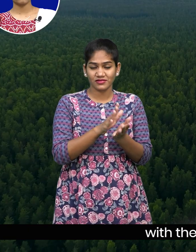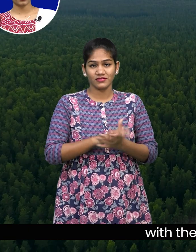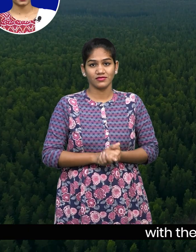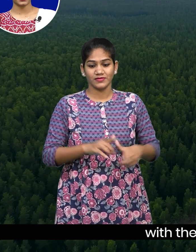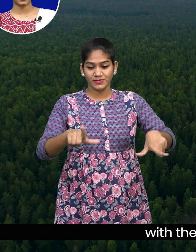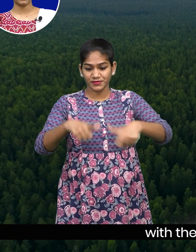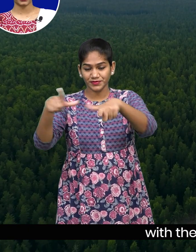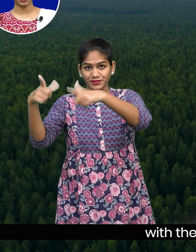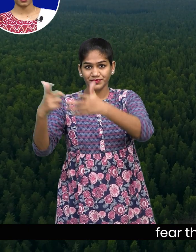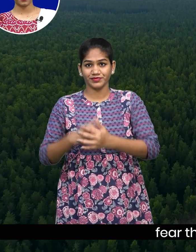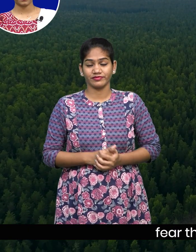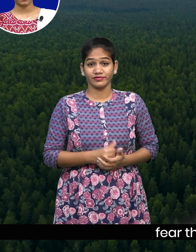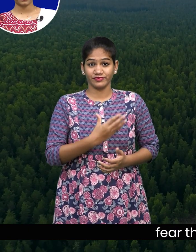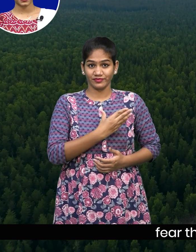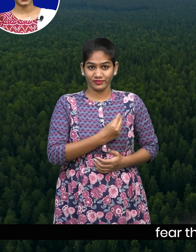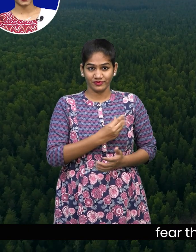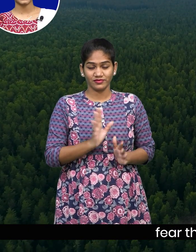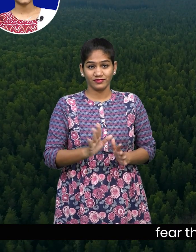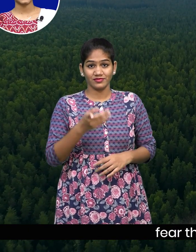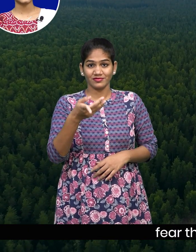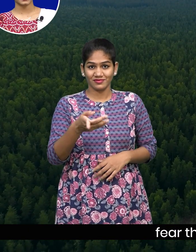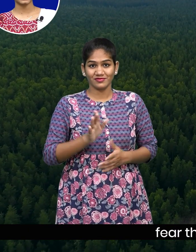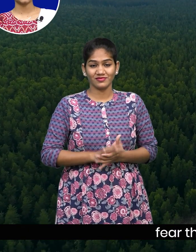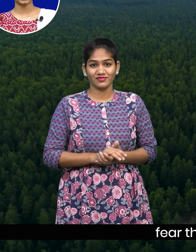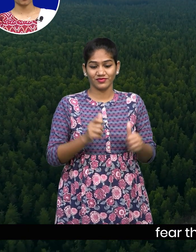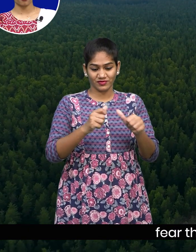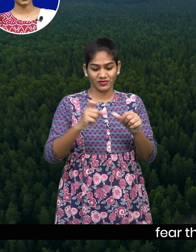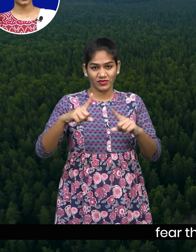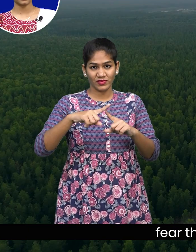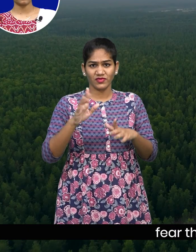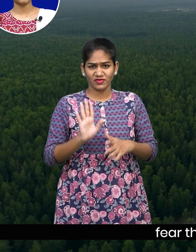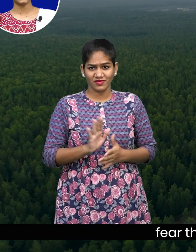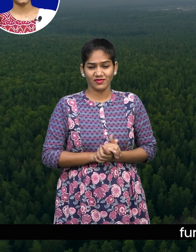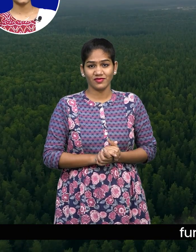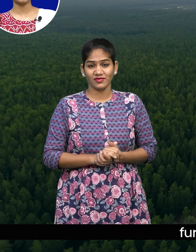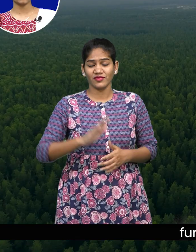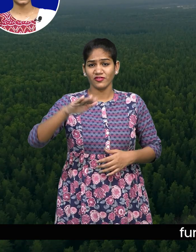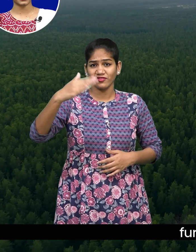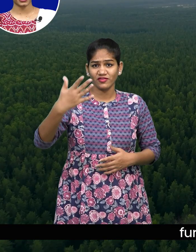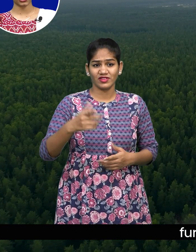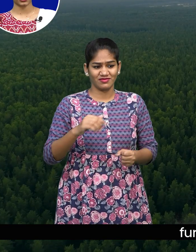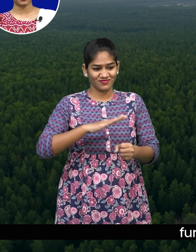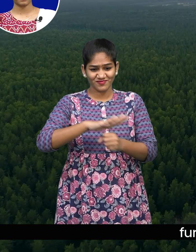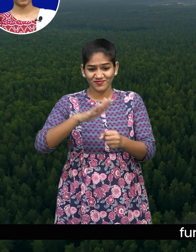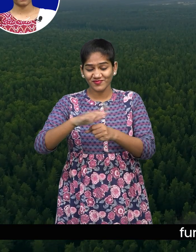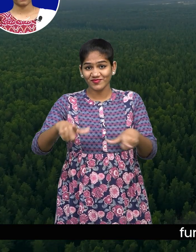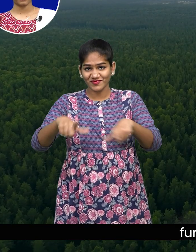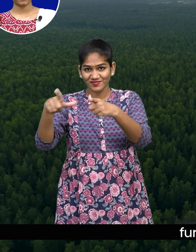of forests fear that this act may cause further